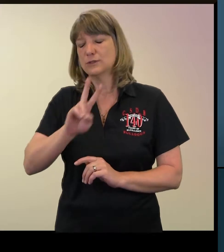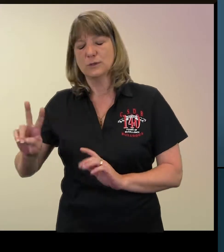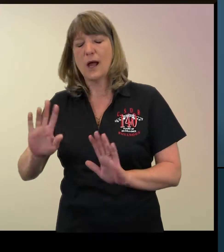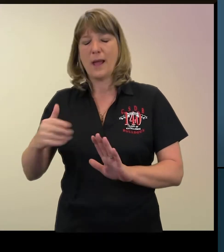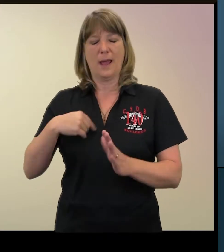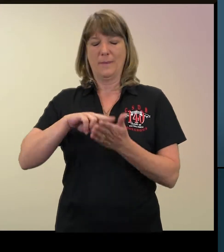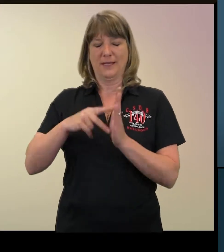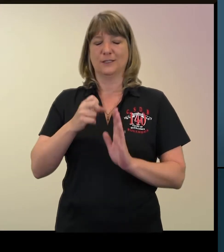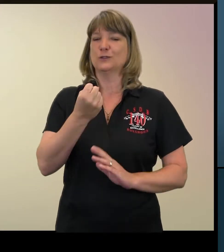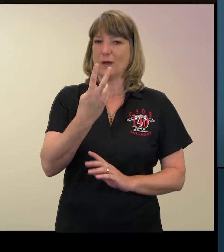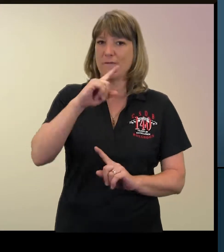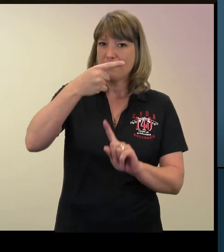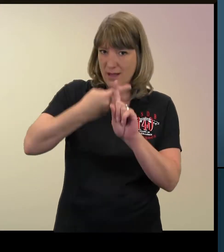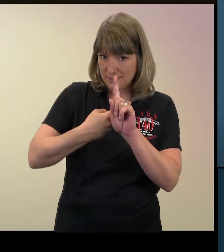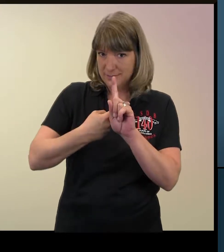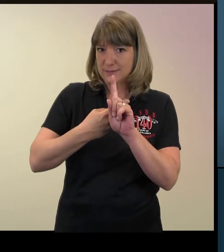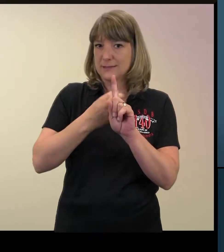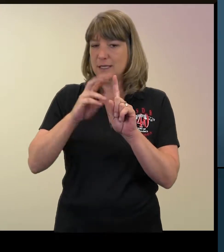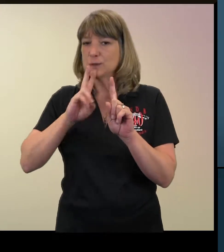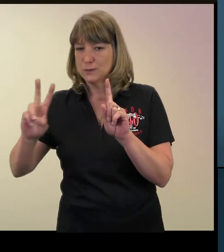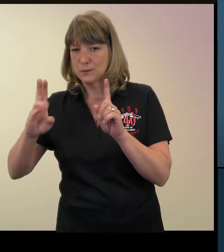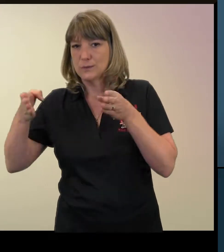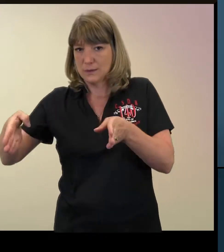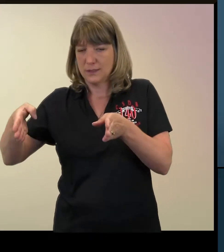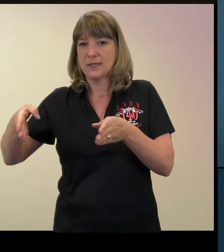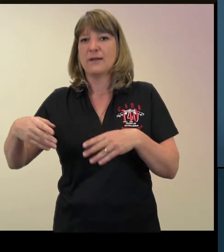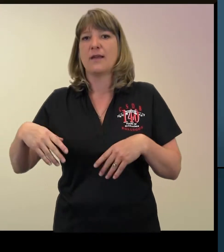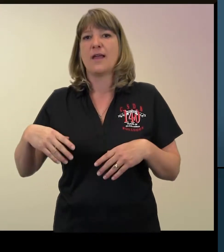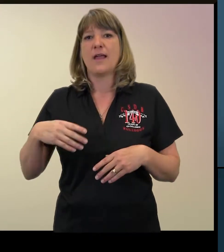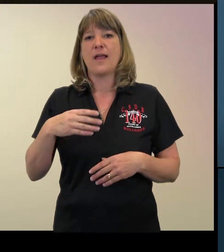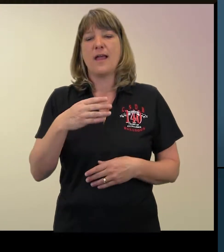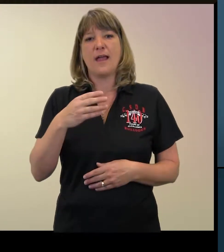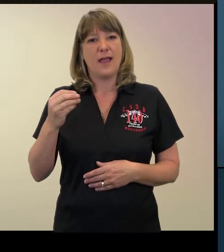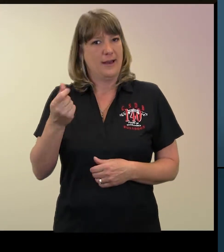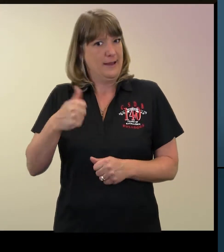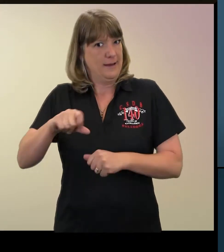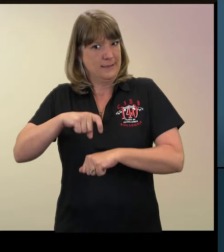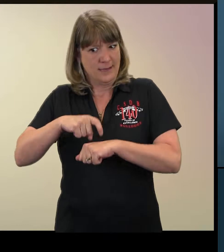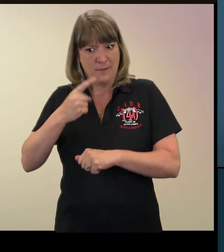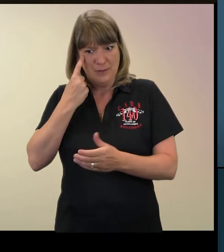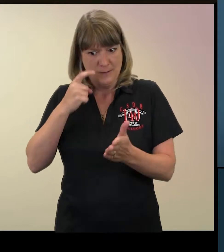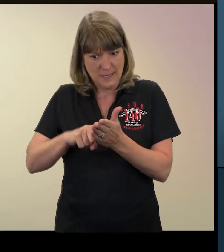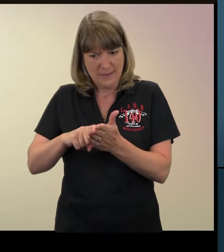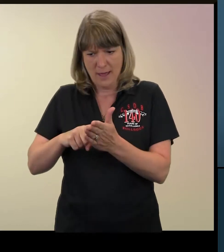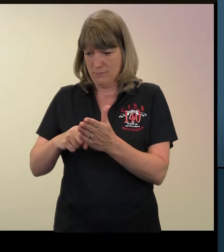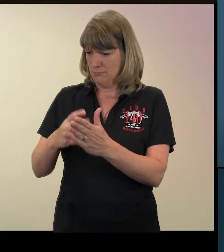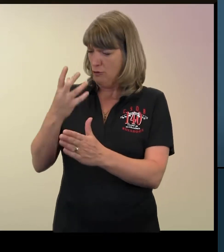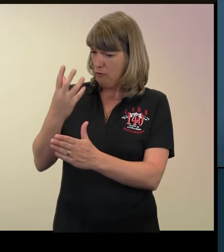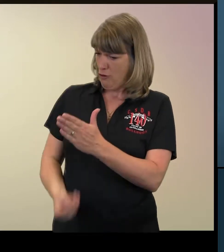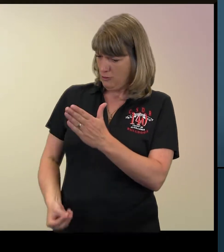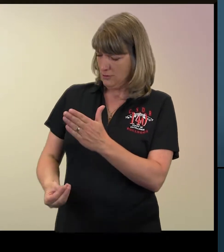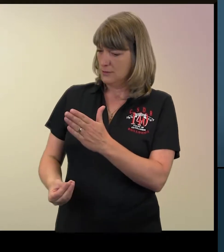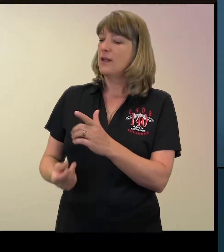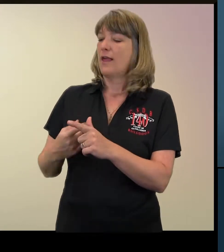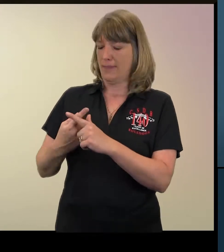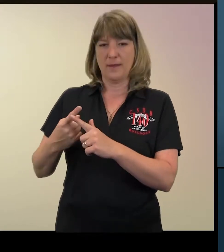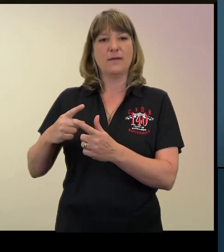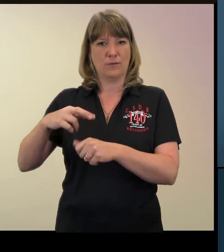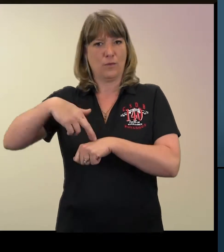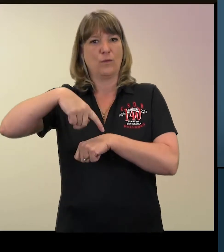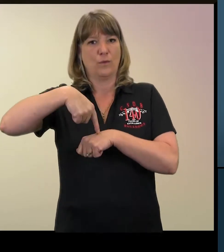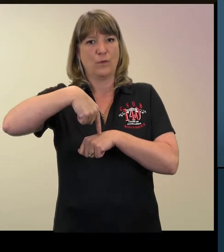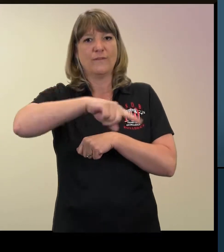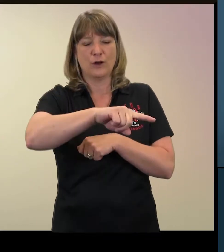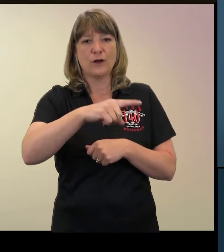months and 2 years of age. And so anytime you see that loss, we want to refer for a workup